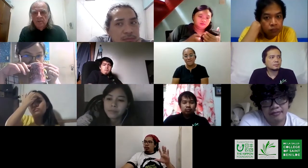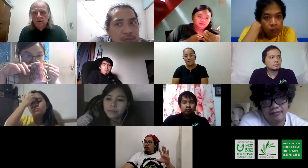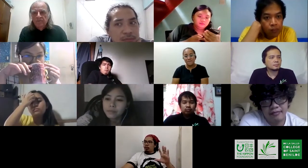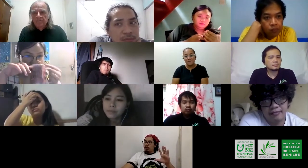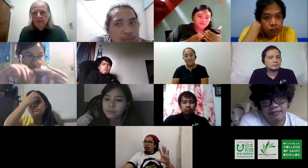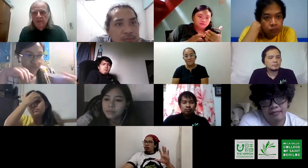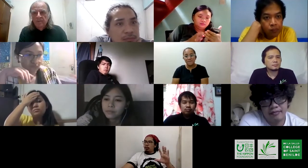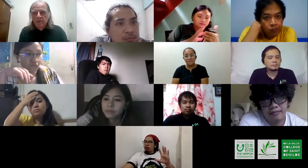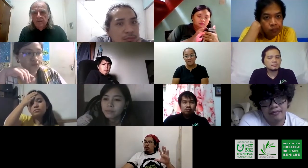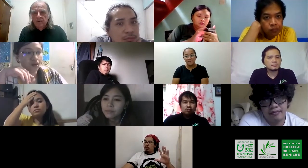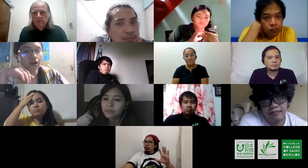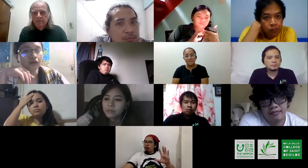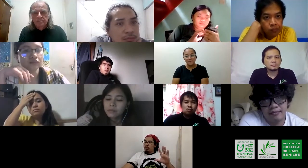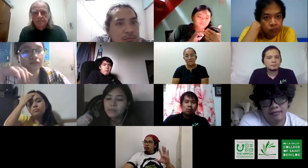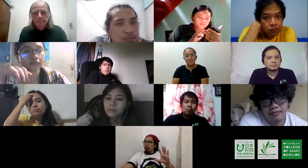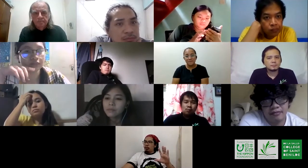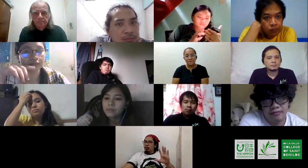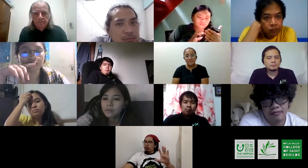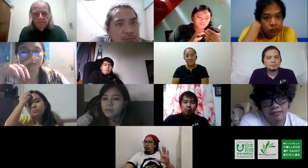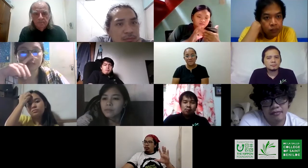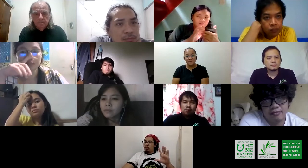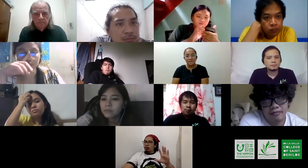I got the wrong file up here. Hold on.